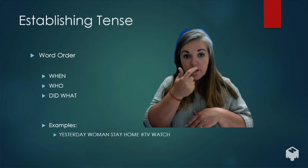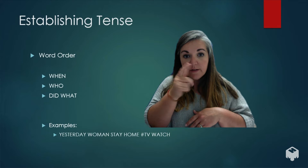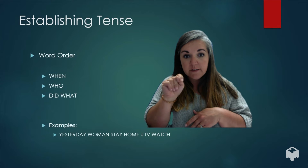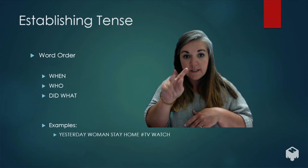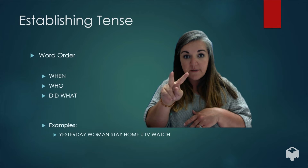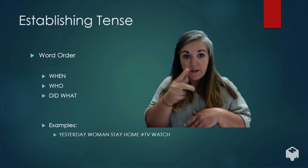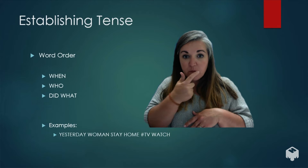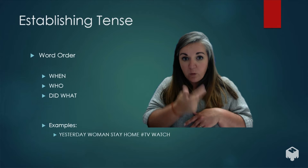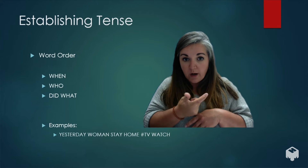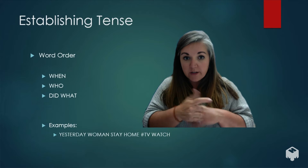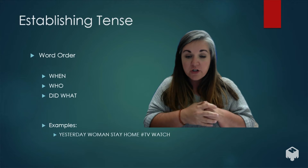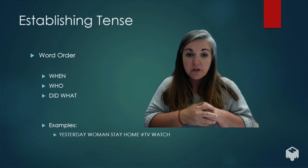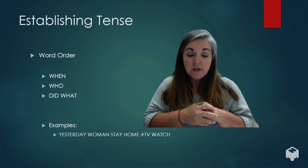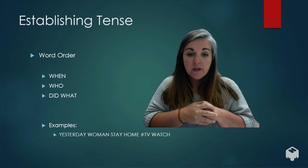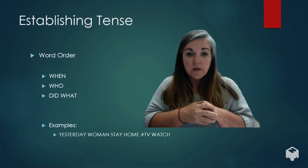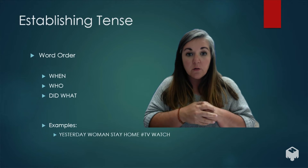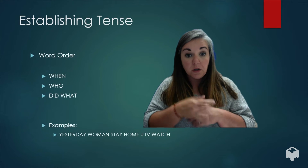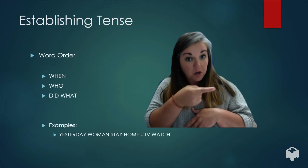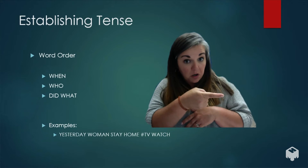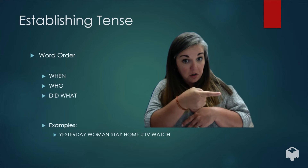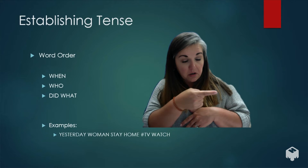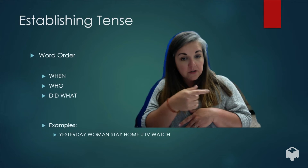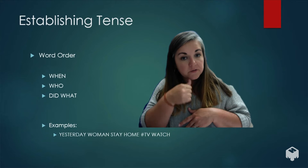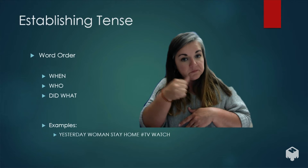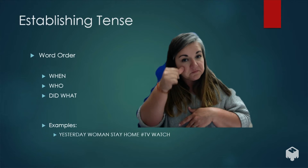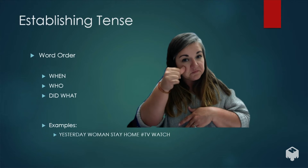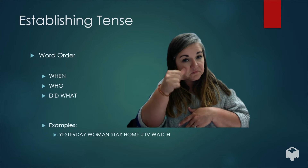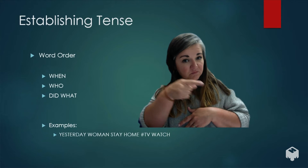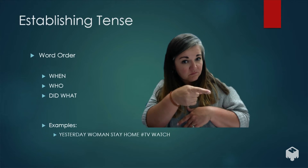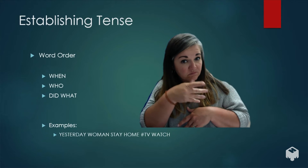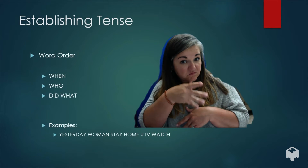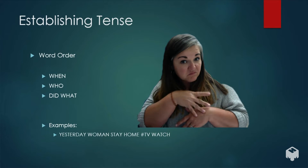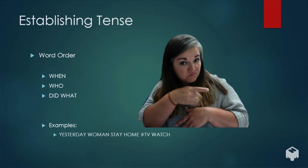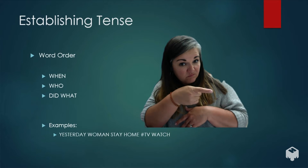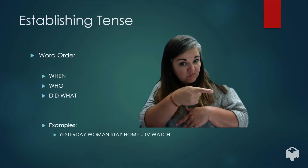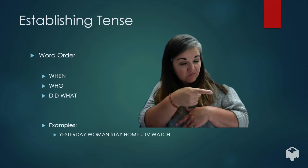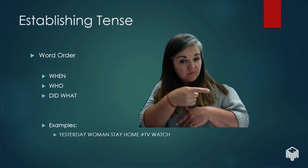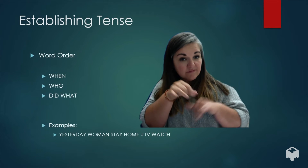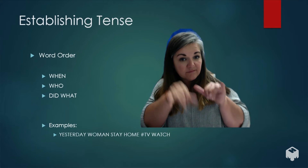home, TV, watch. Or her.